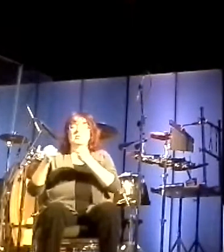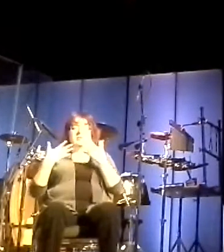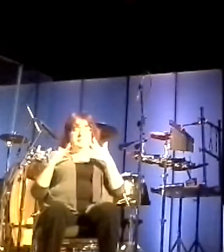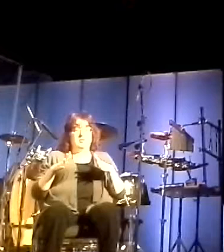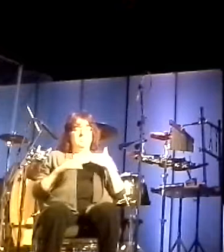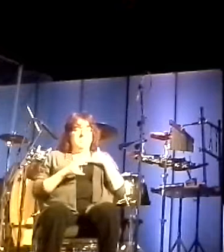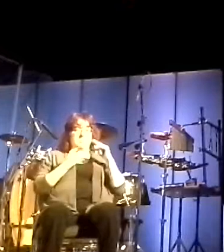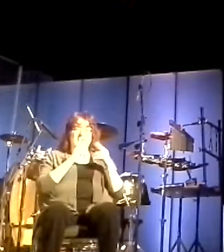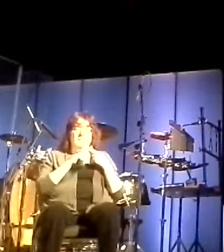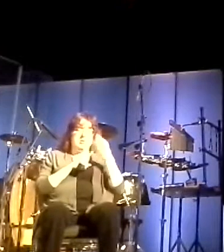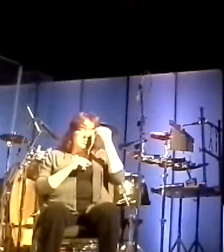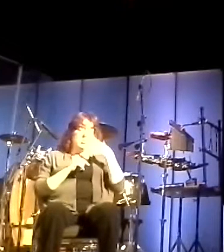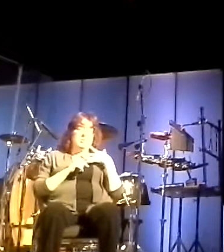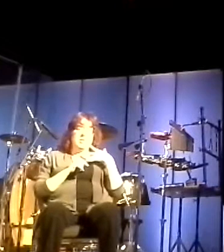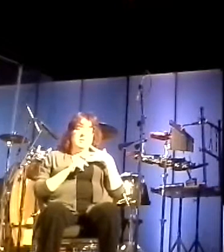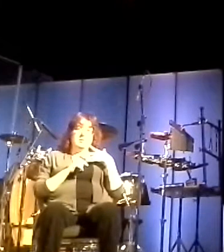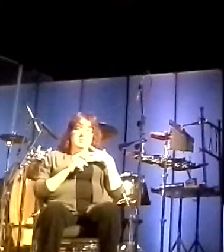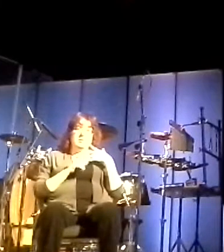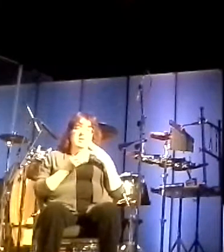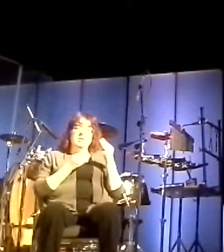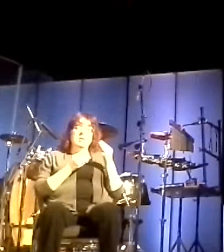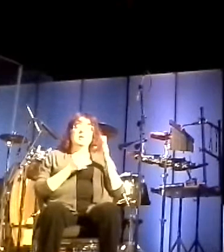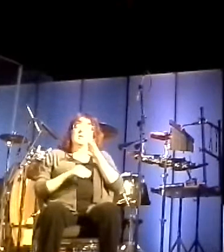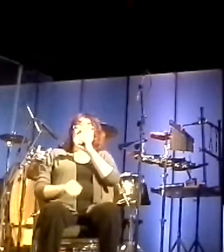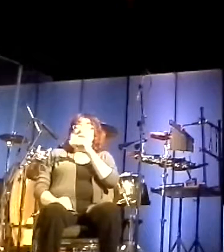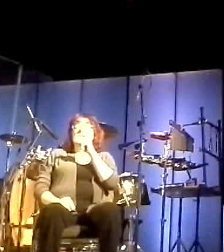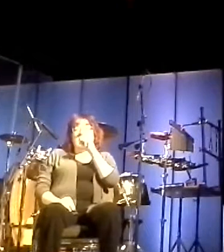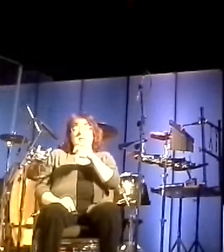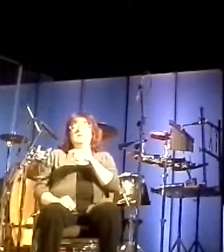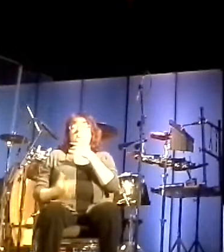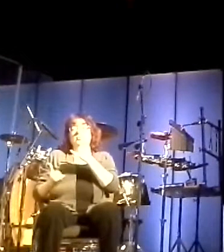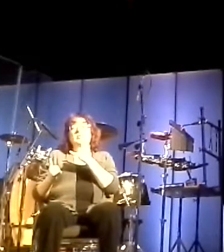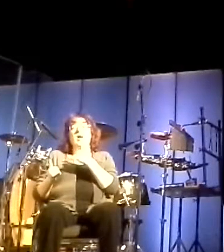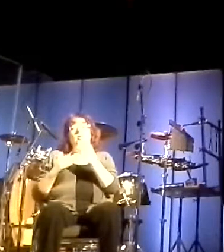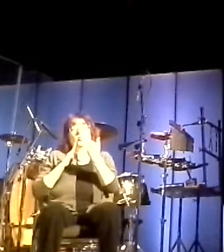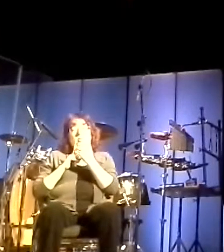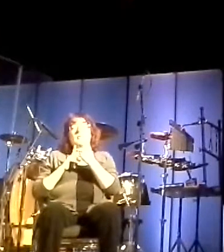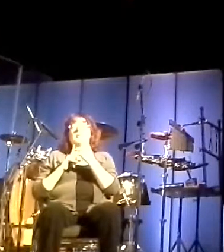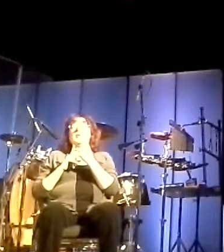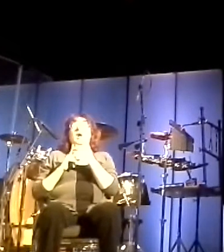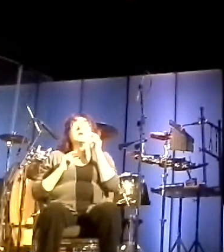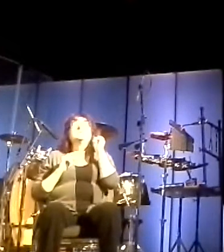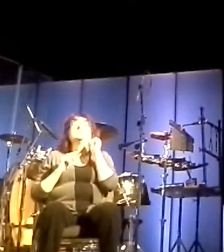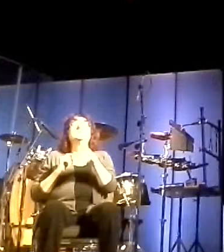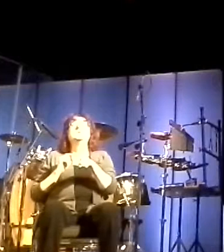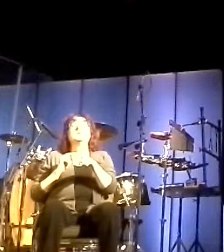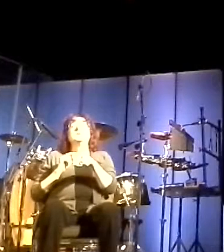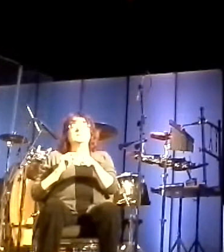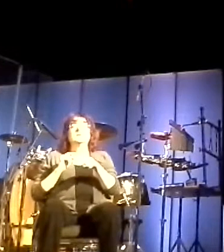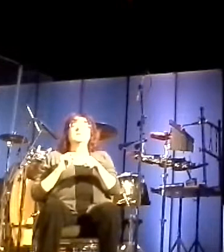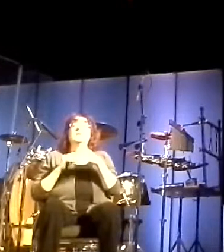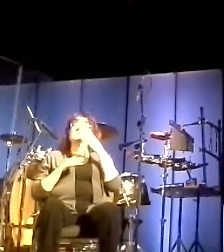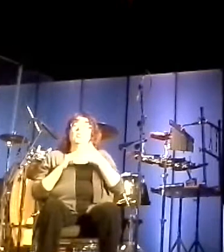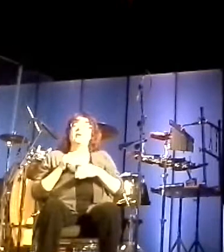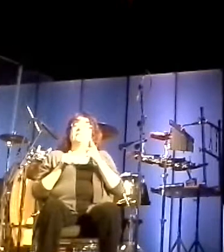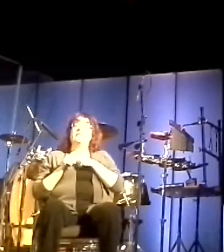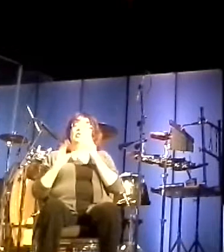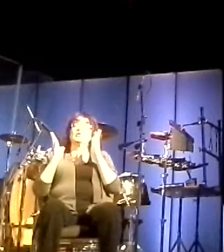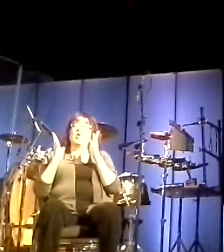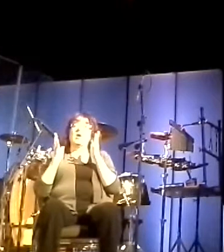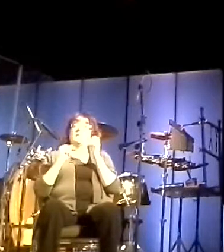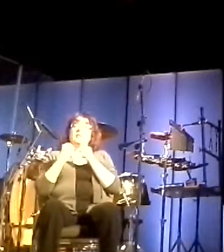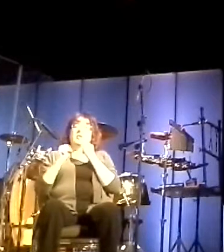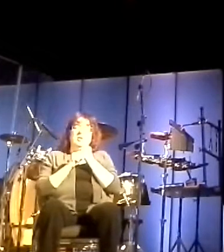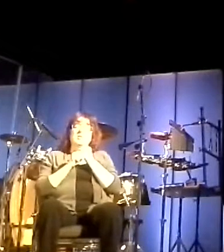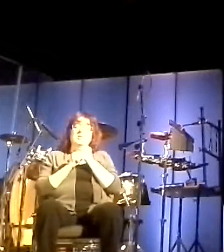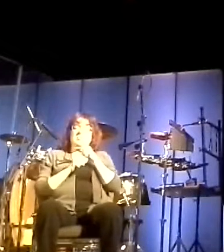done, one of my friends said to me, one of my friends in ministry said, Dan, I really needed that today. I need to be reminded of that. And so I want to end our first talk of the year with